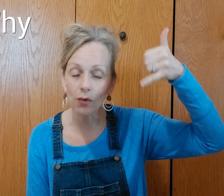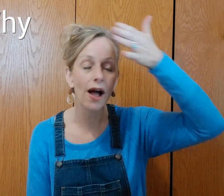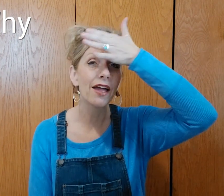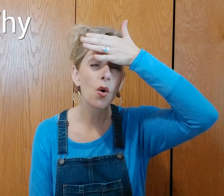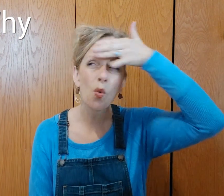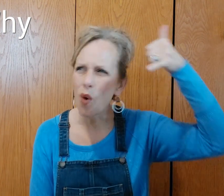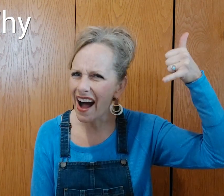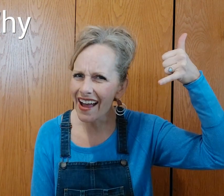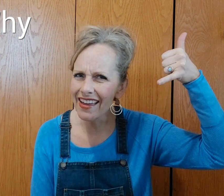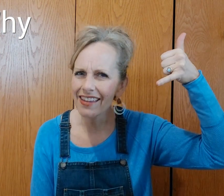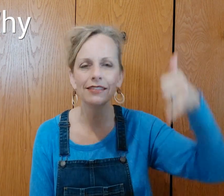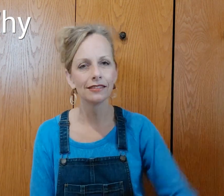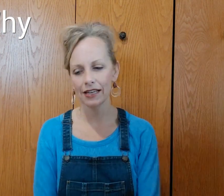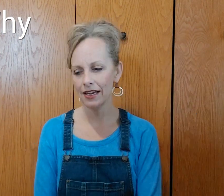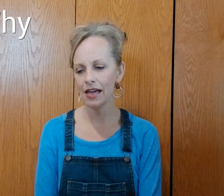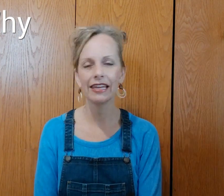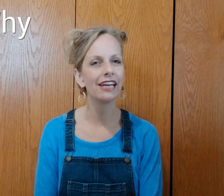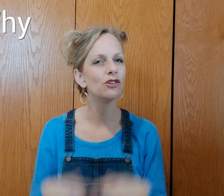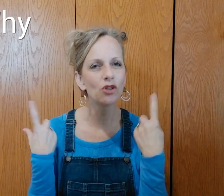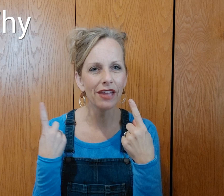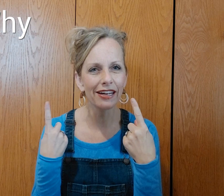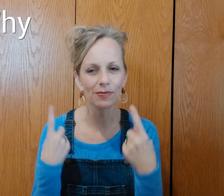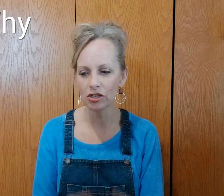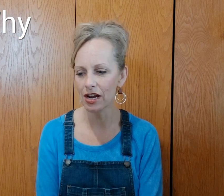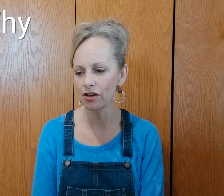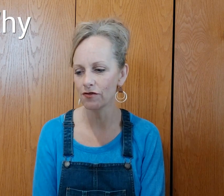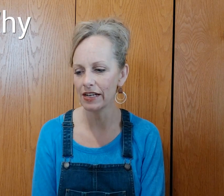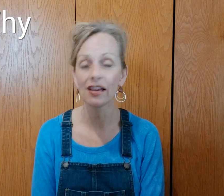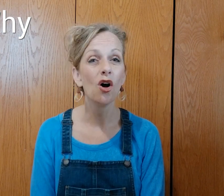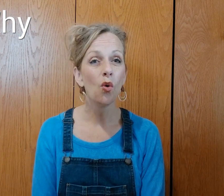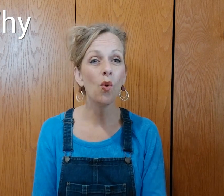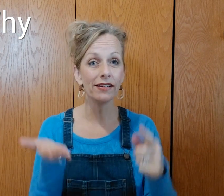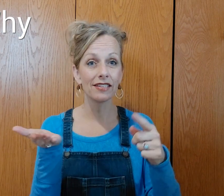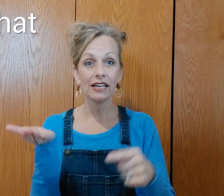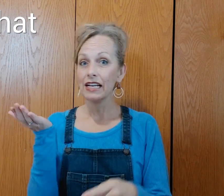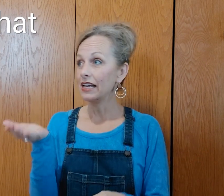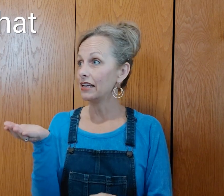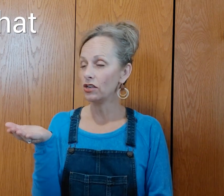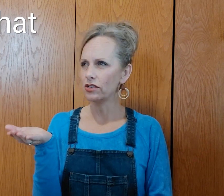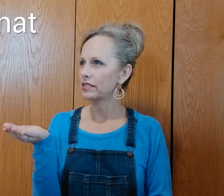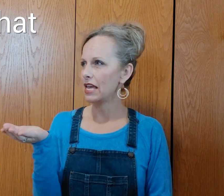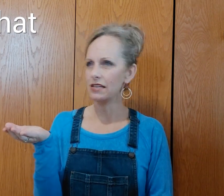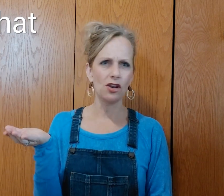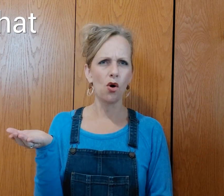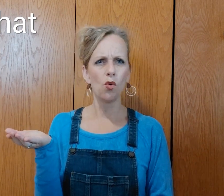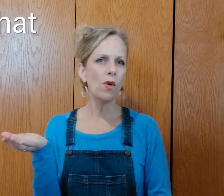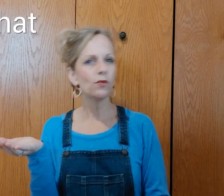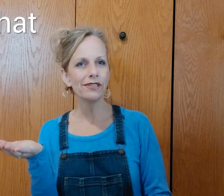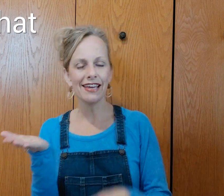Y. Why? Okay. And again, you show that expression on your face. What? You're saying, what was the